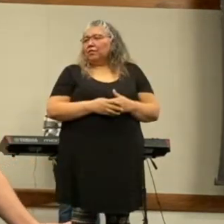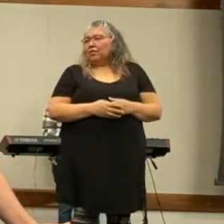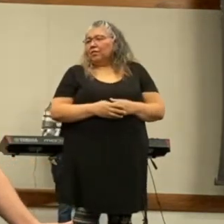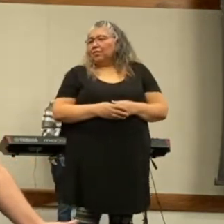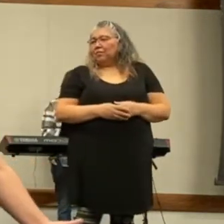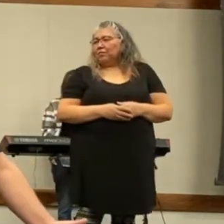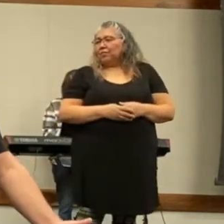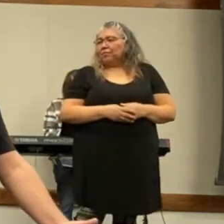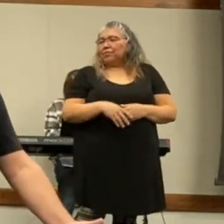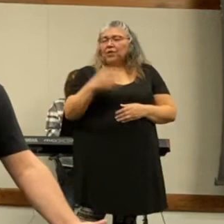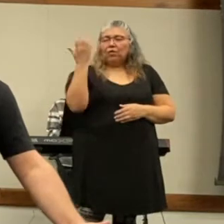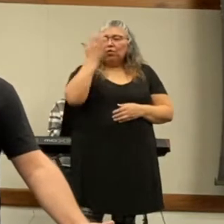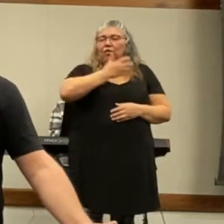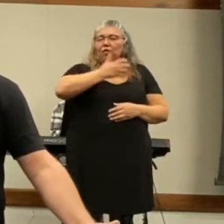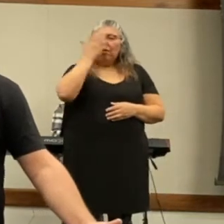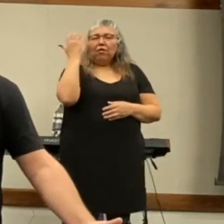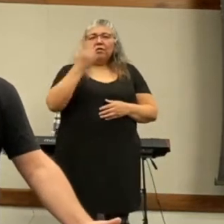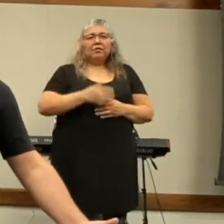Oh, man.